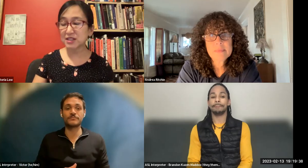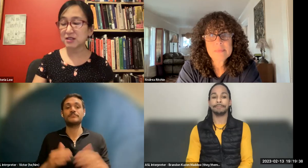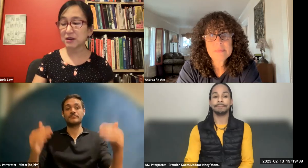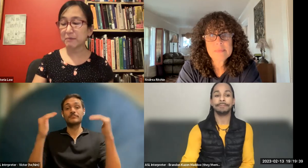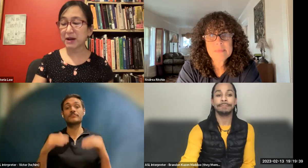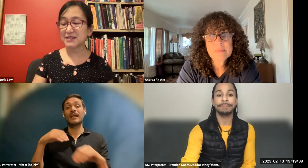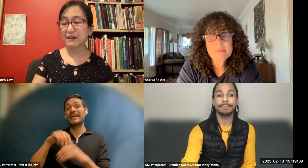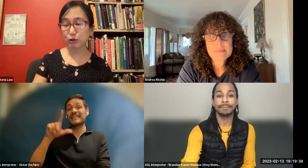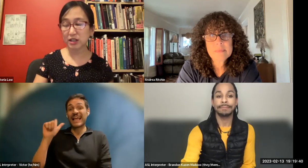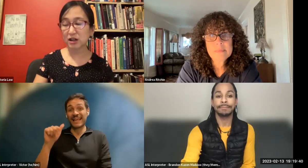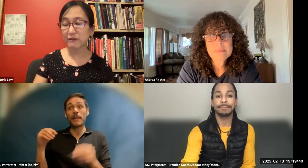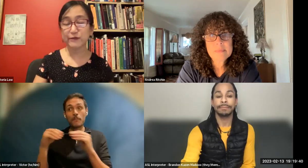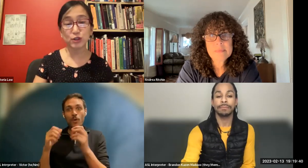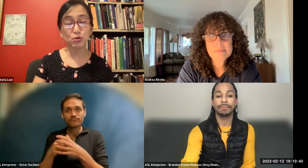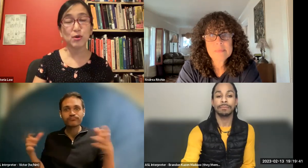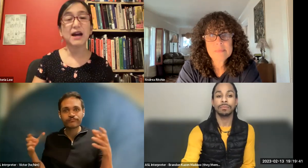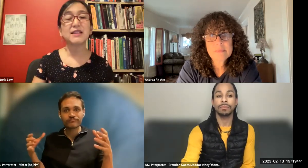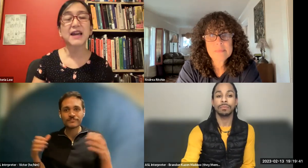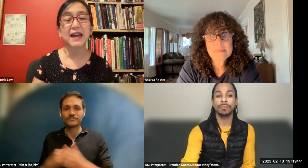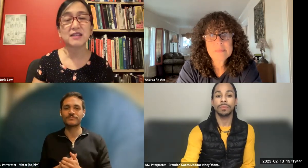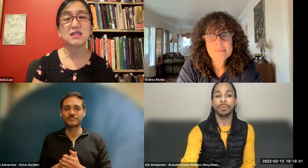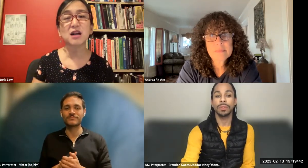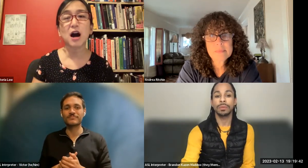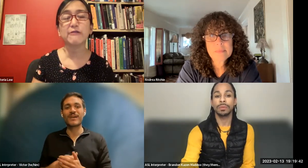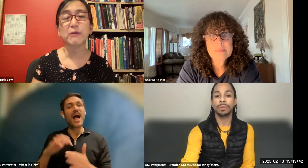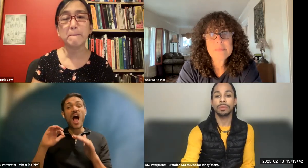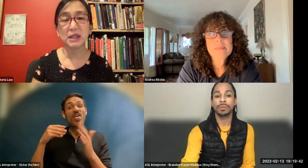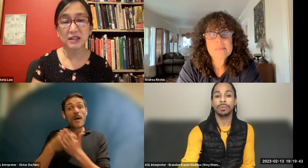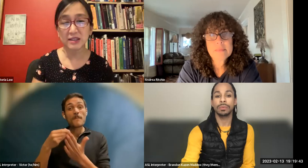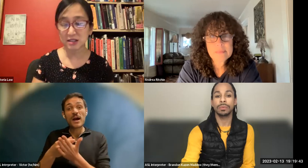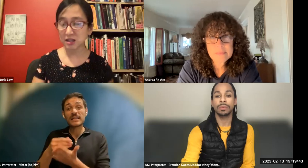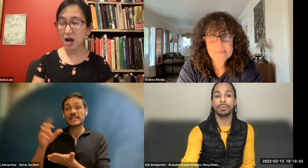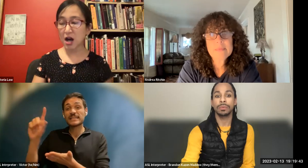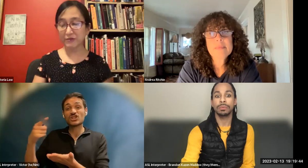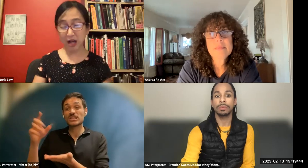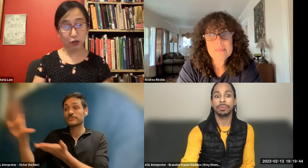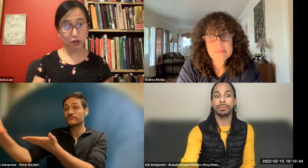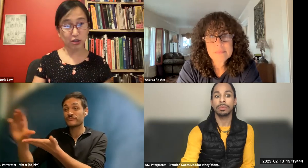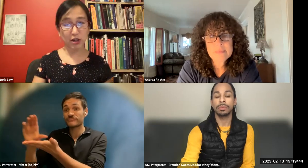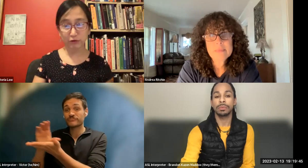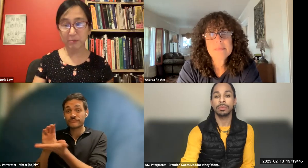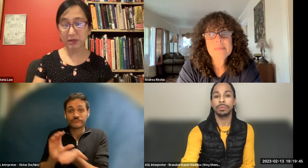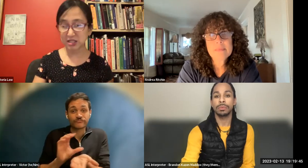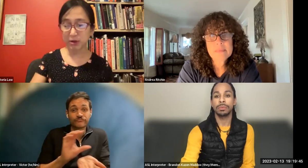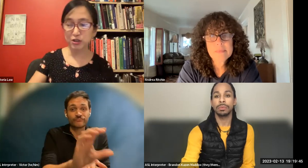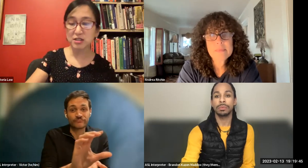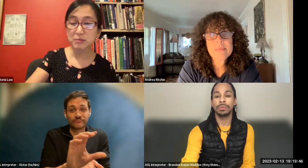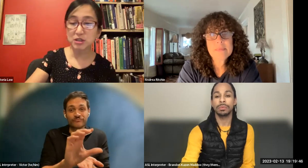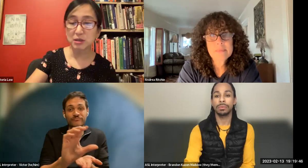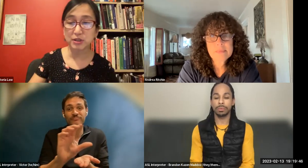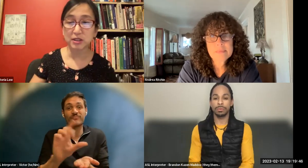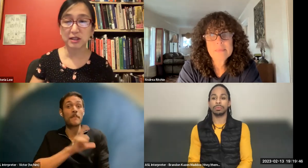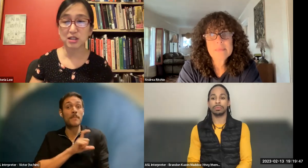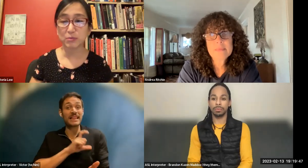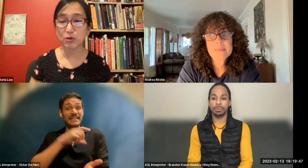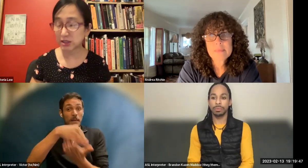was funded by diverting a few tens of millions of dollars from police budgets. I'm just